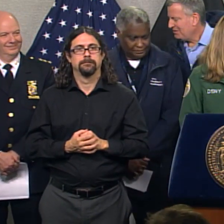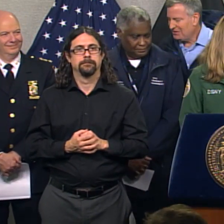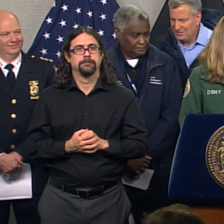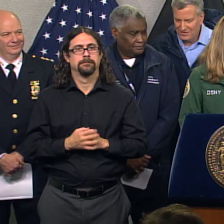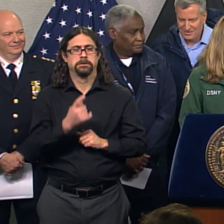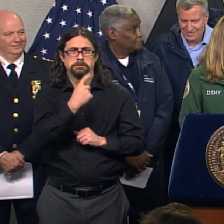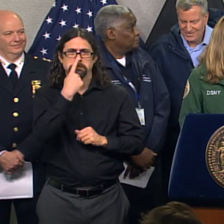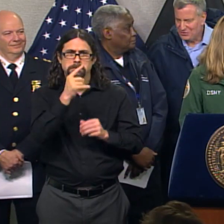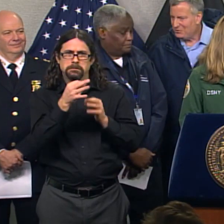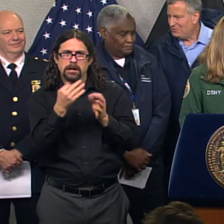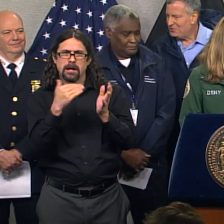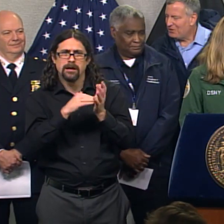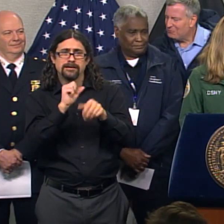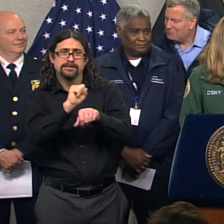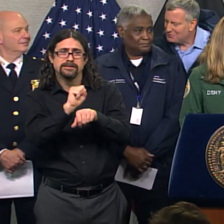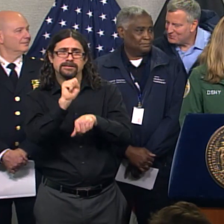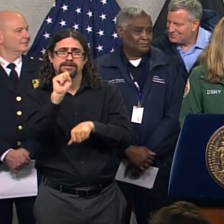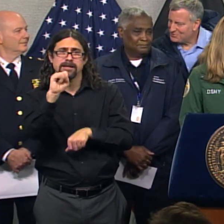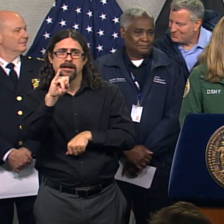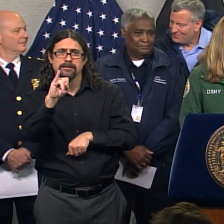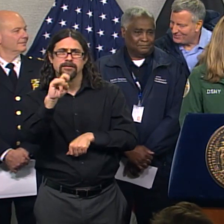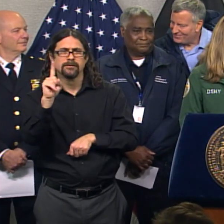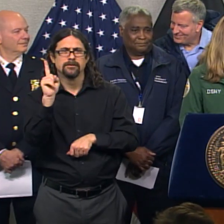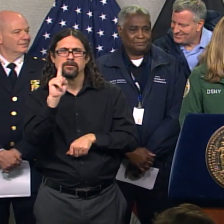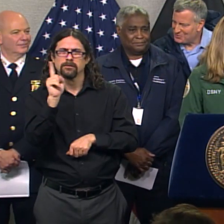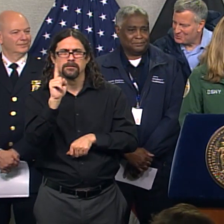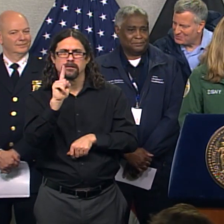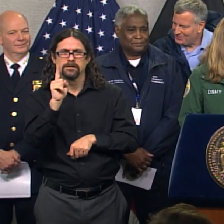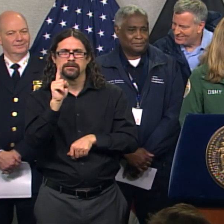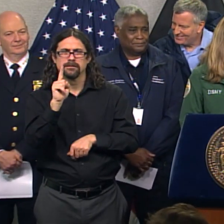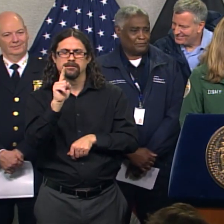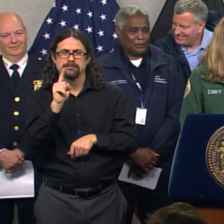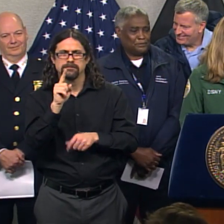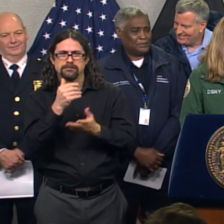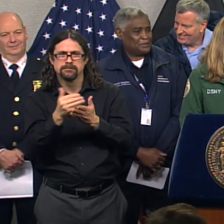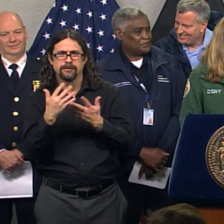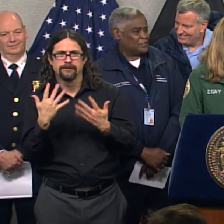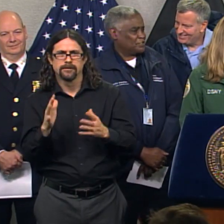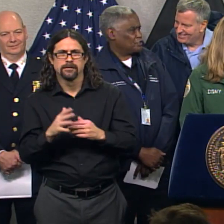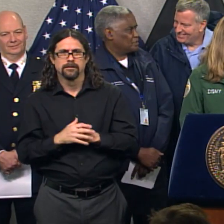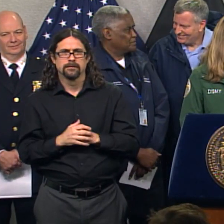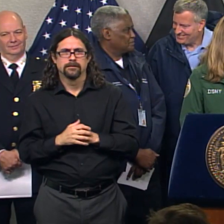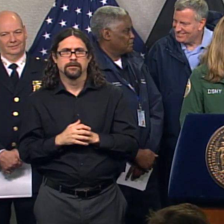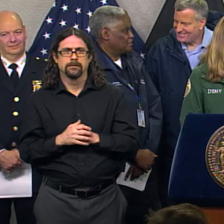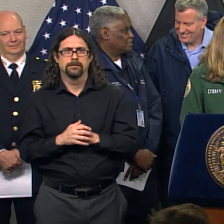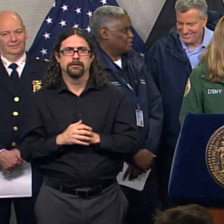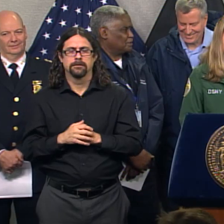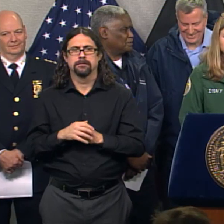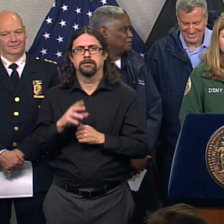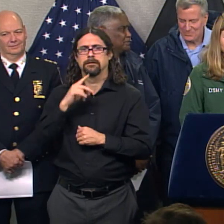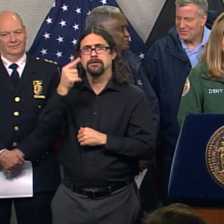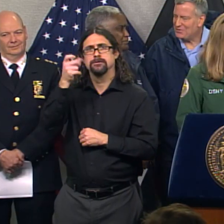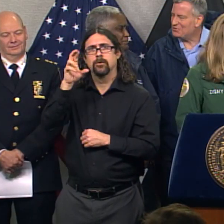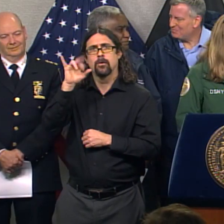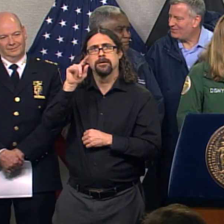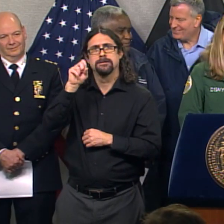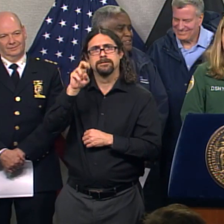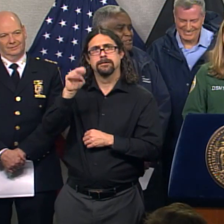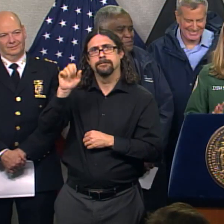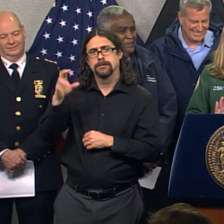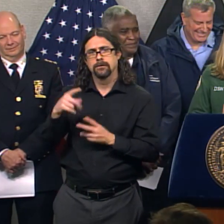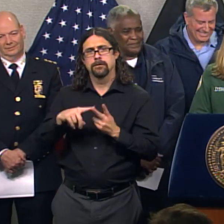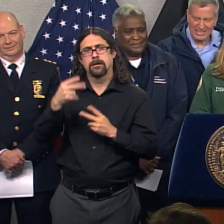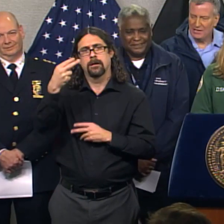green, so off of Arden and Huguenot, in those areas that, as you know, are very tight.